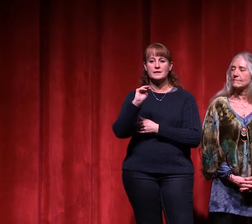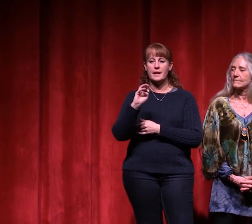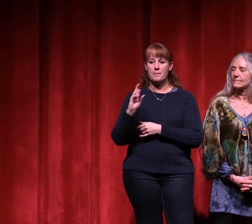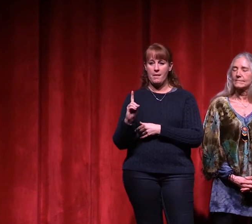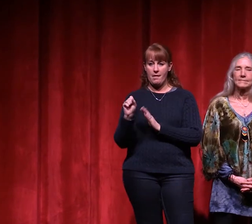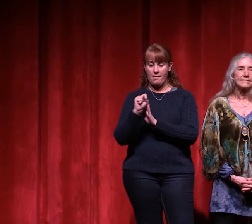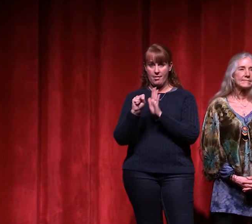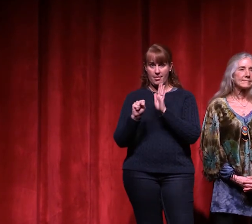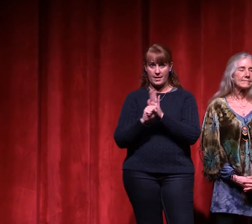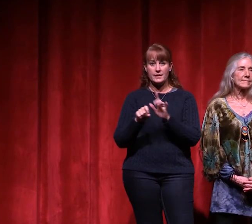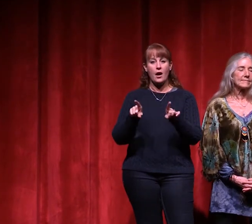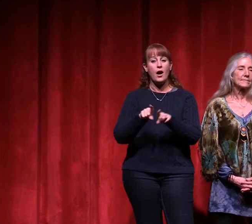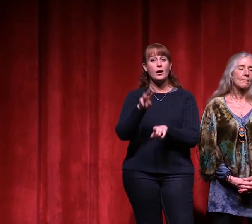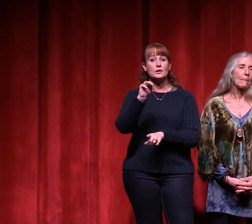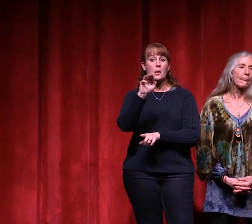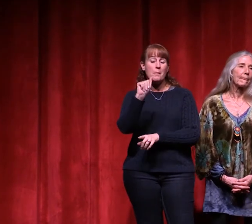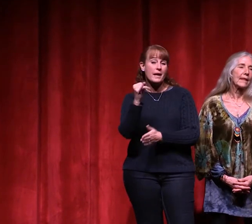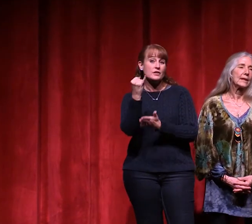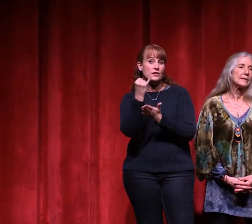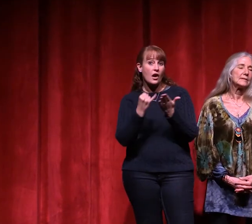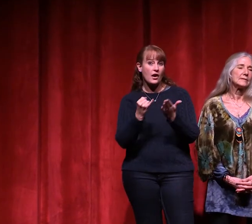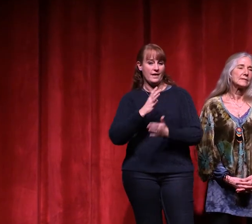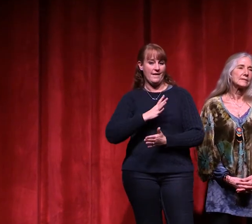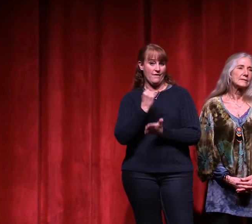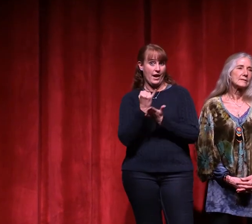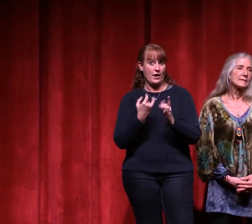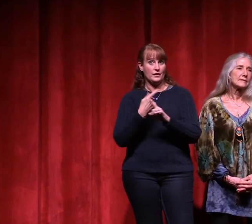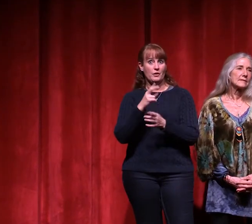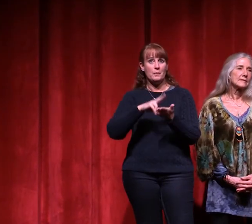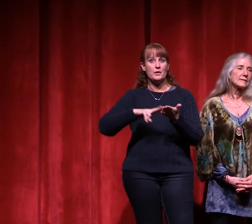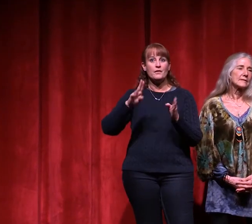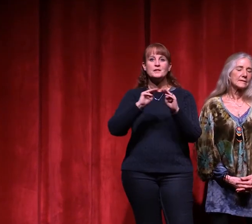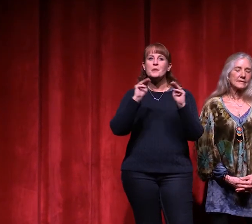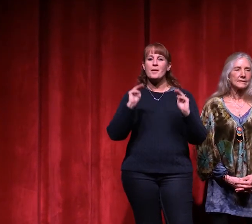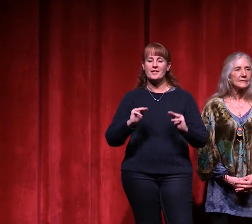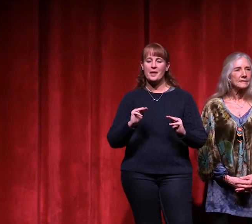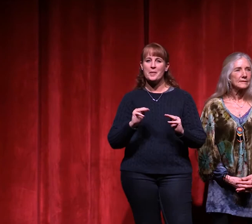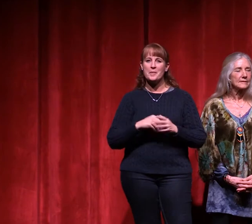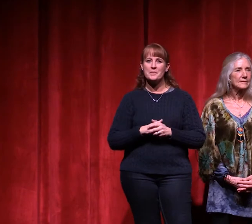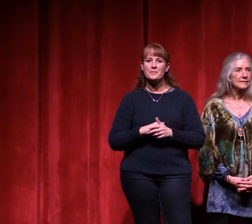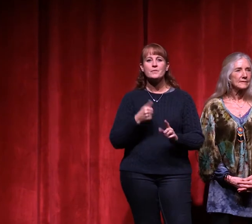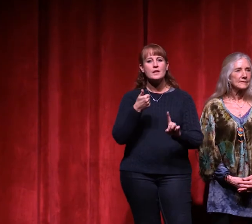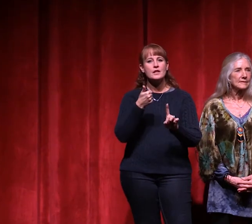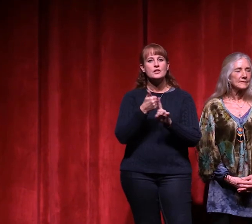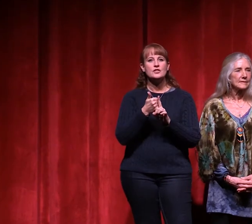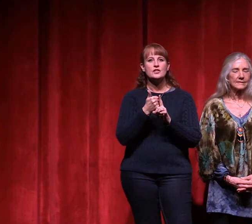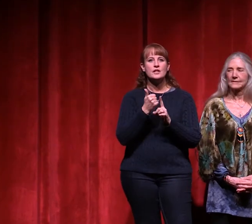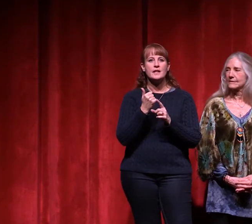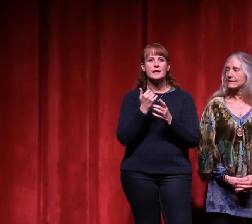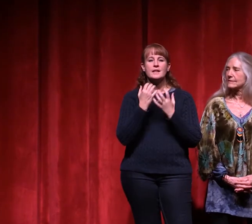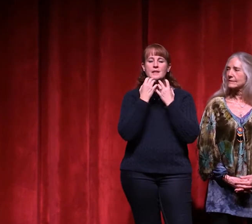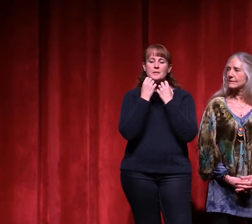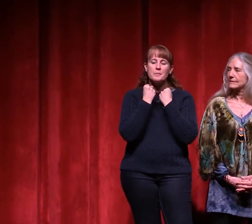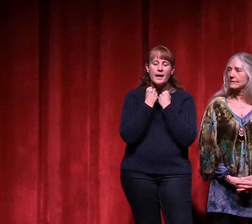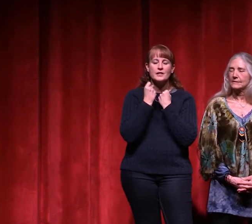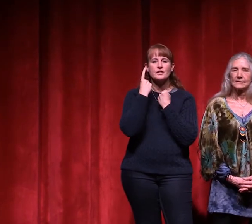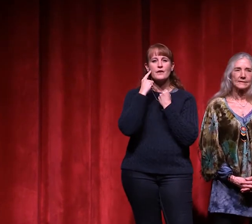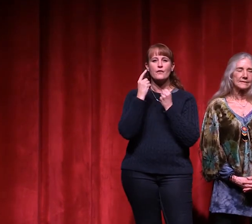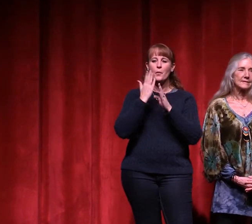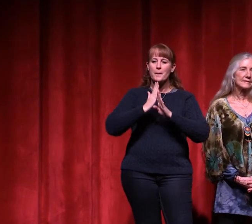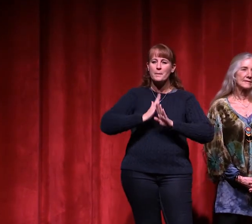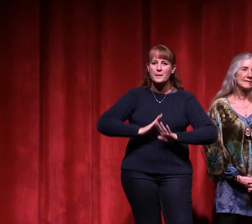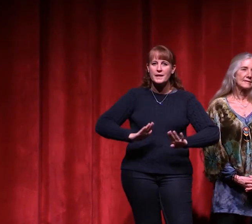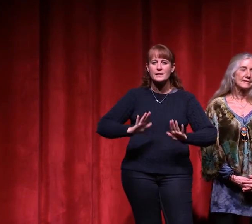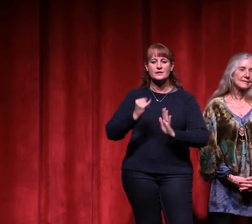Maryland and a Master's of Arts in Fine Arts from the University of Montana. She is passionate about peace,